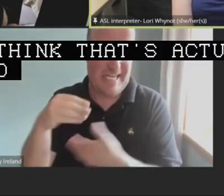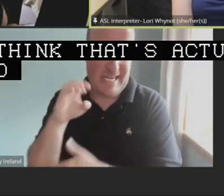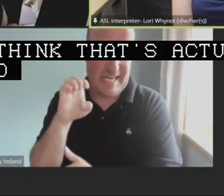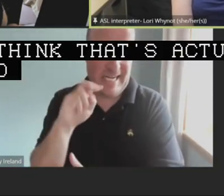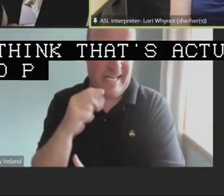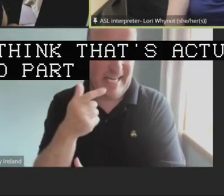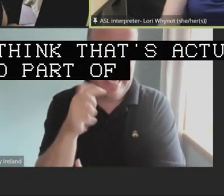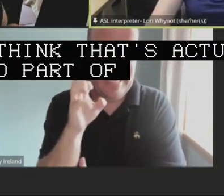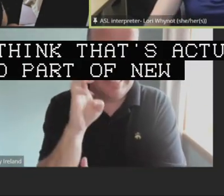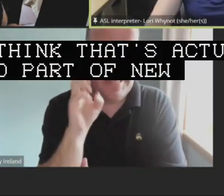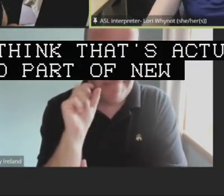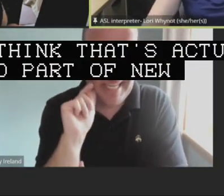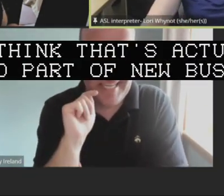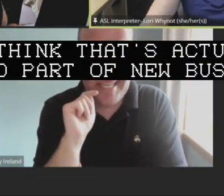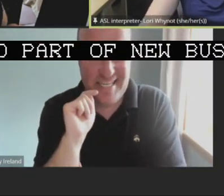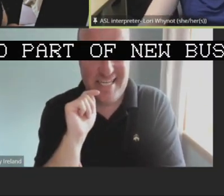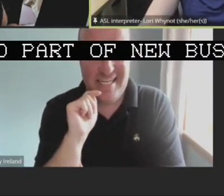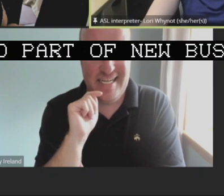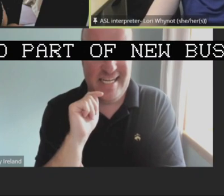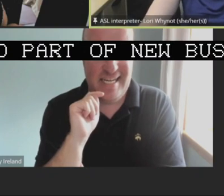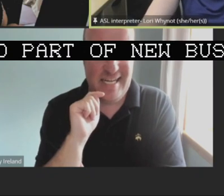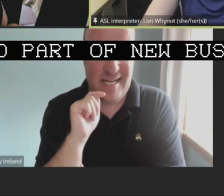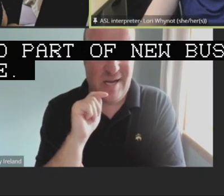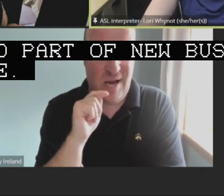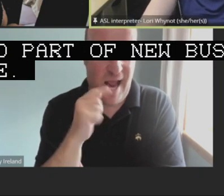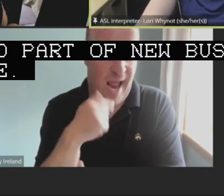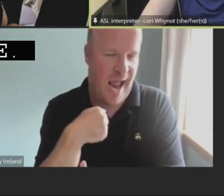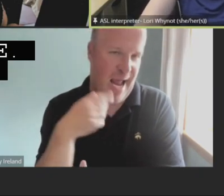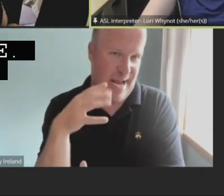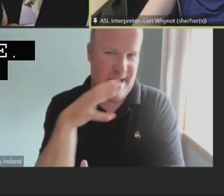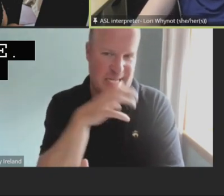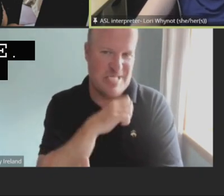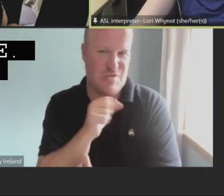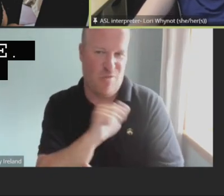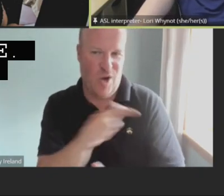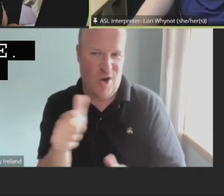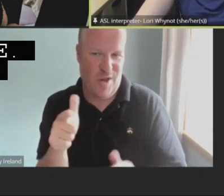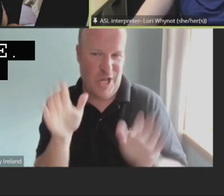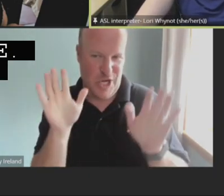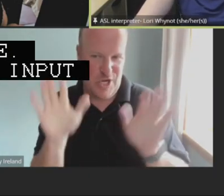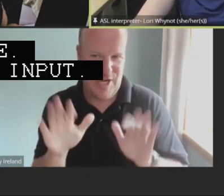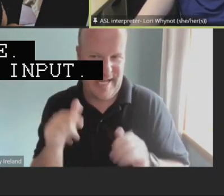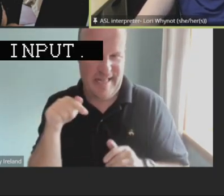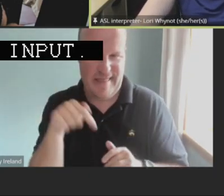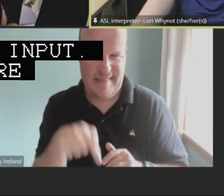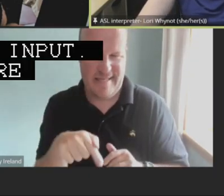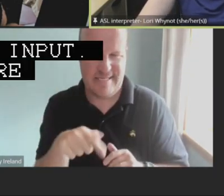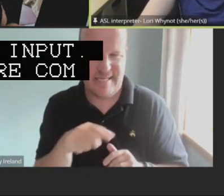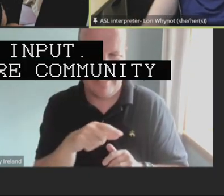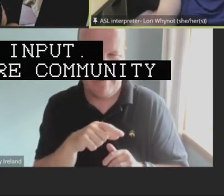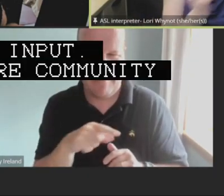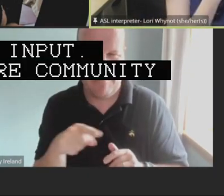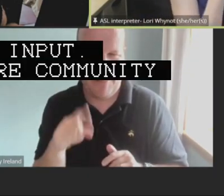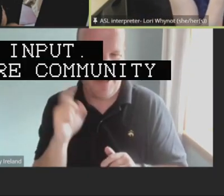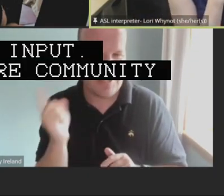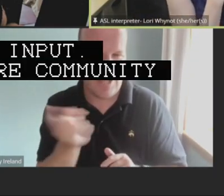segue. Community input, right? Getting more community input. I guess